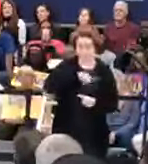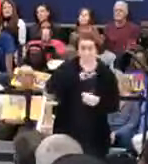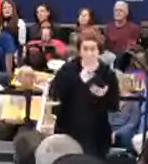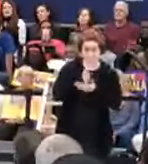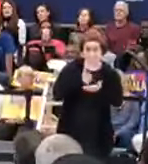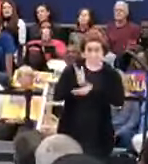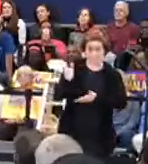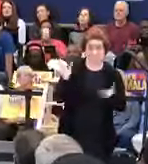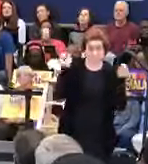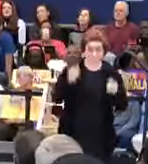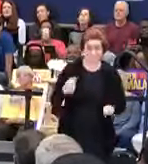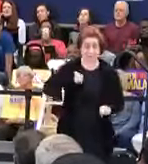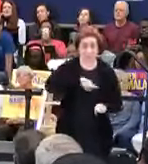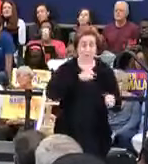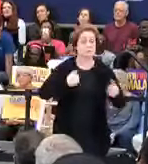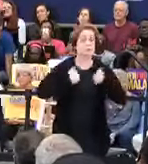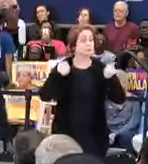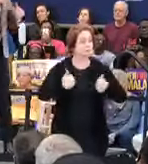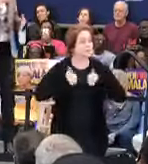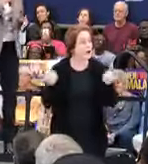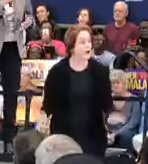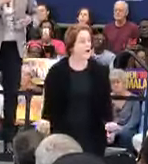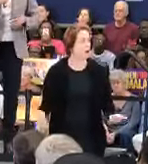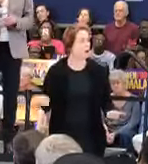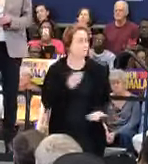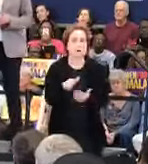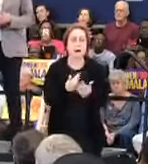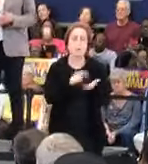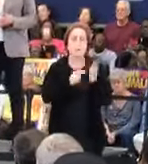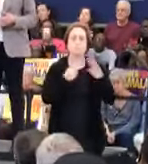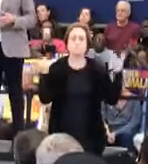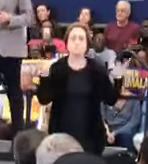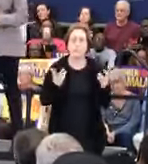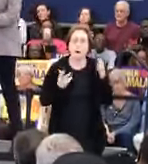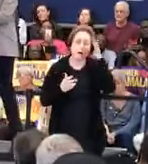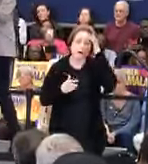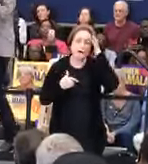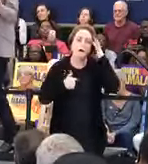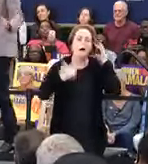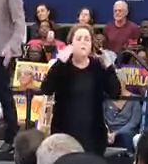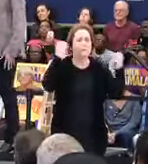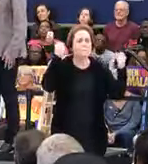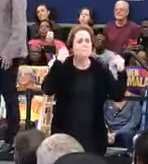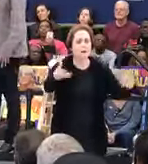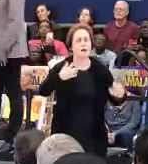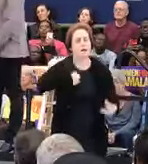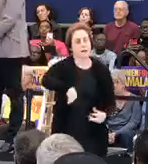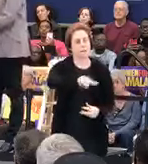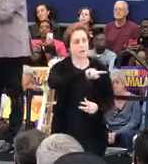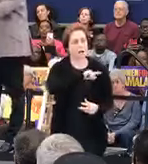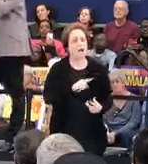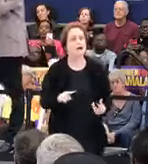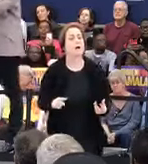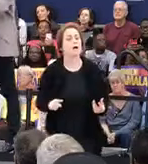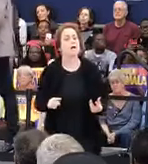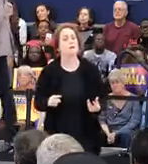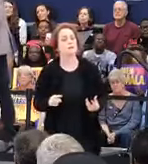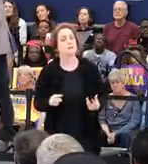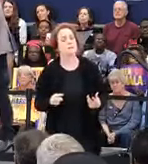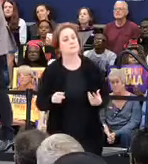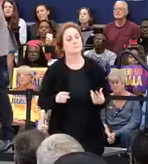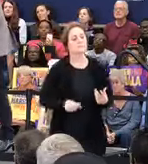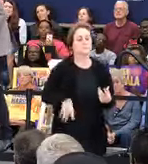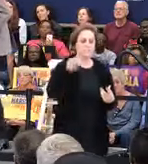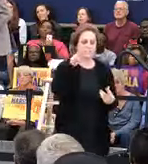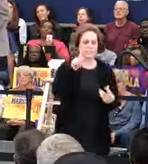okay? Can we survive this? What does this all mean? You know, I know that many of us have been throwing objects at that inanimate object